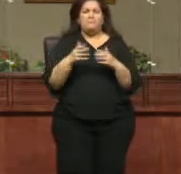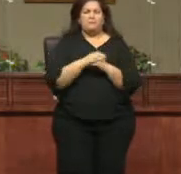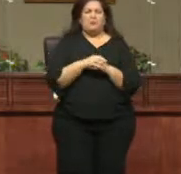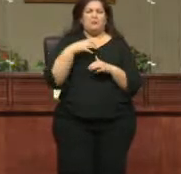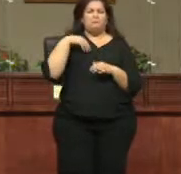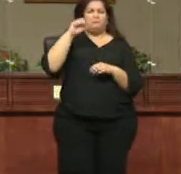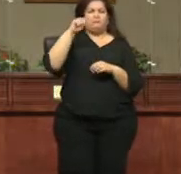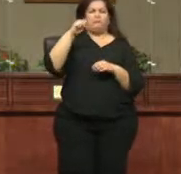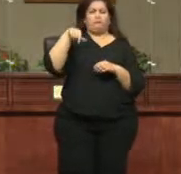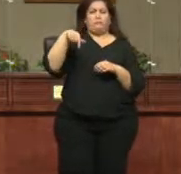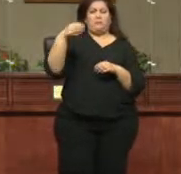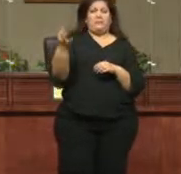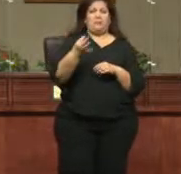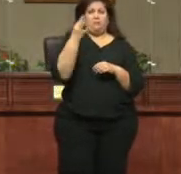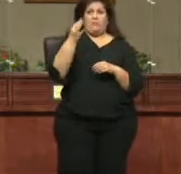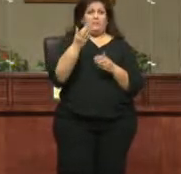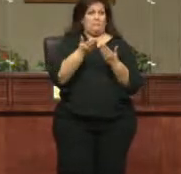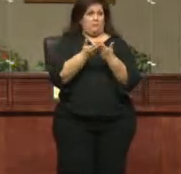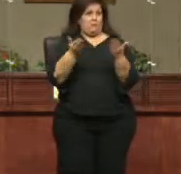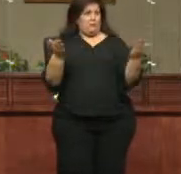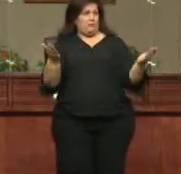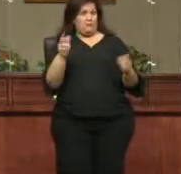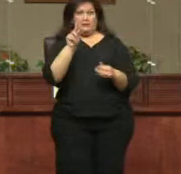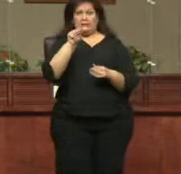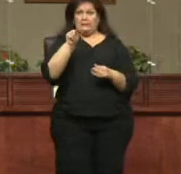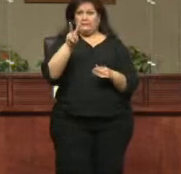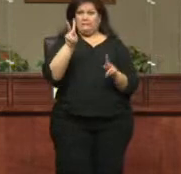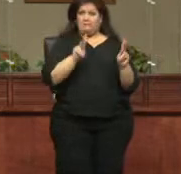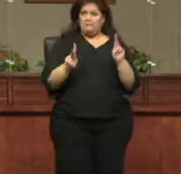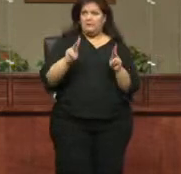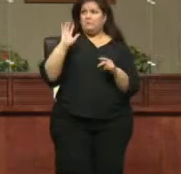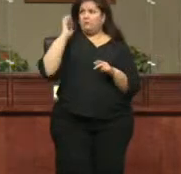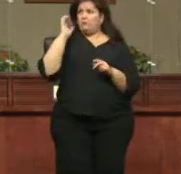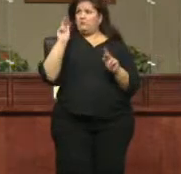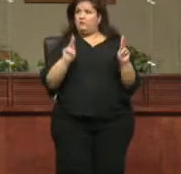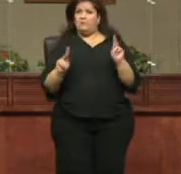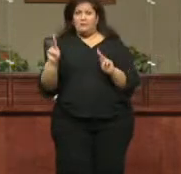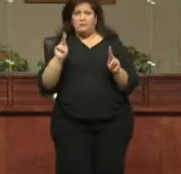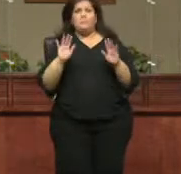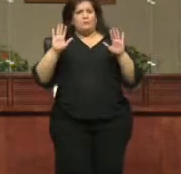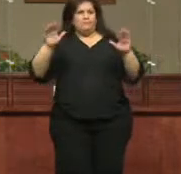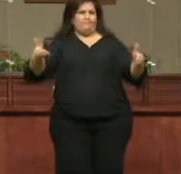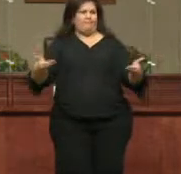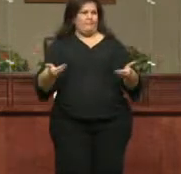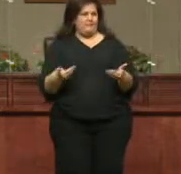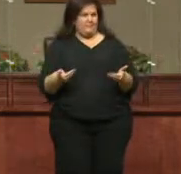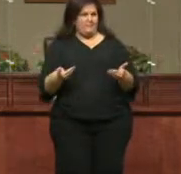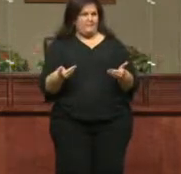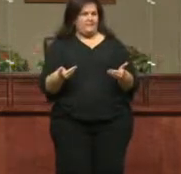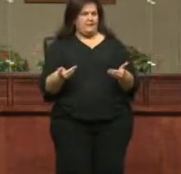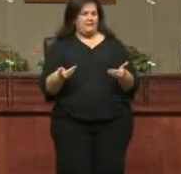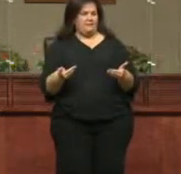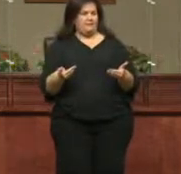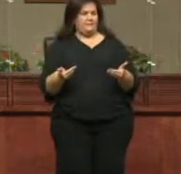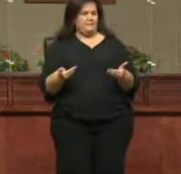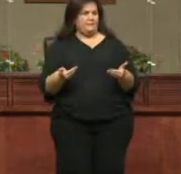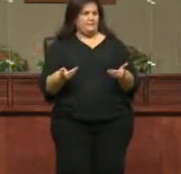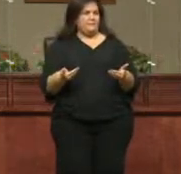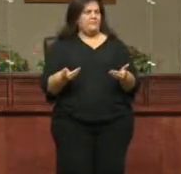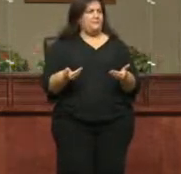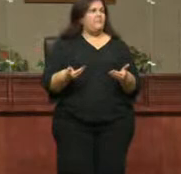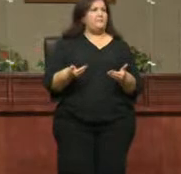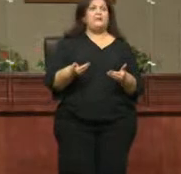You, the media, are invited, along with others who have